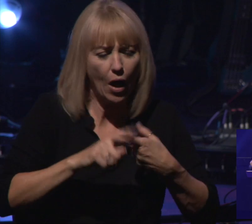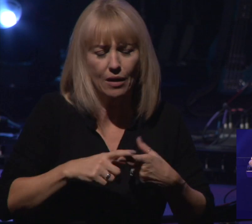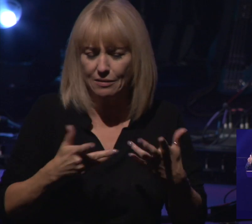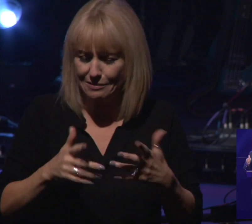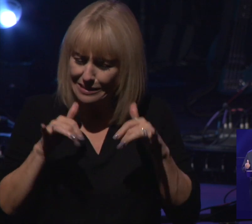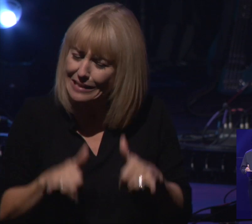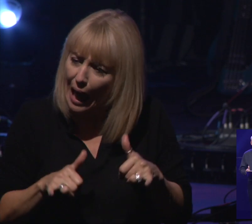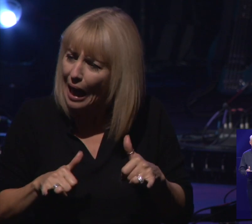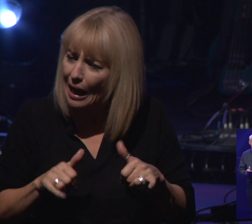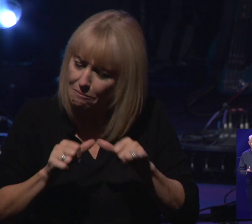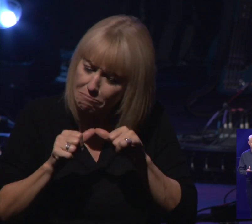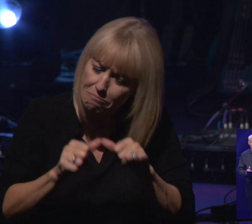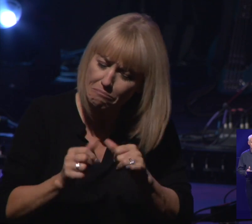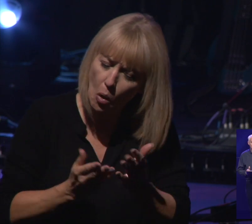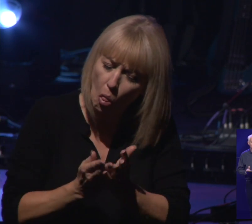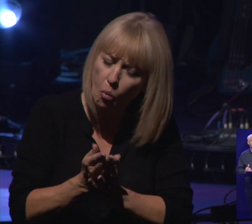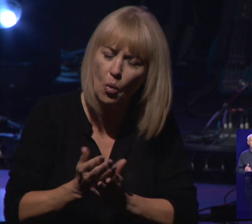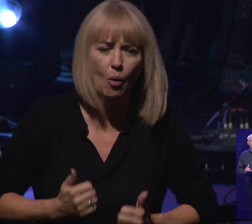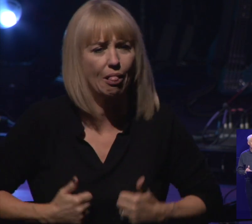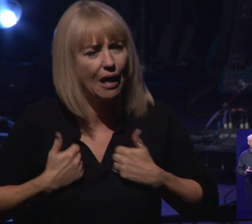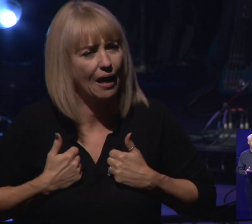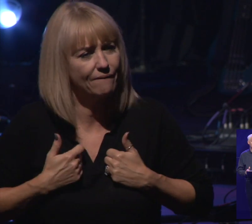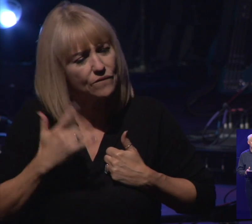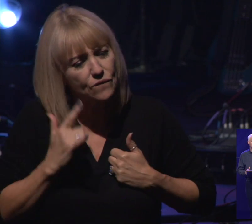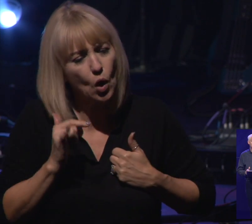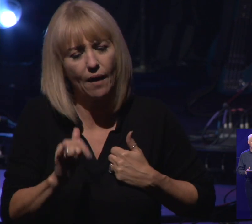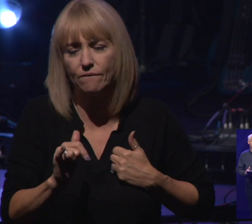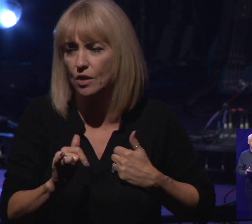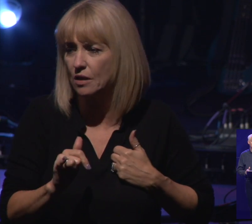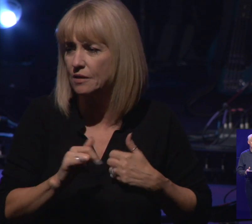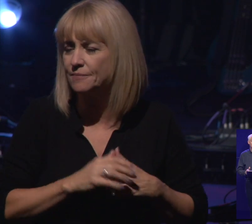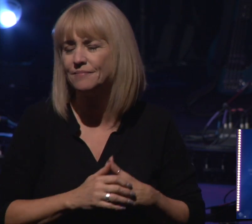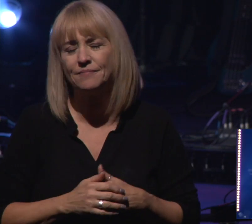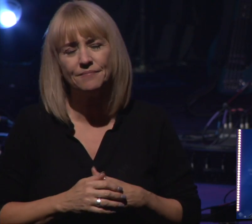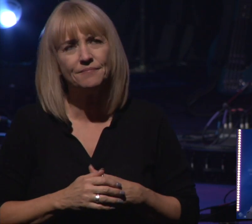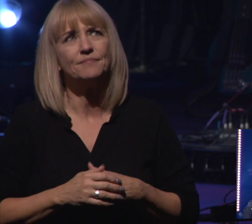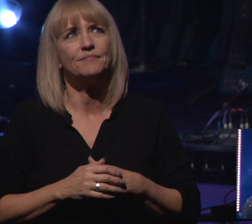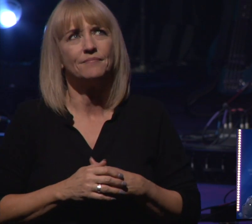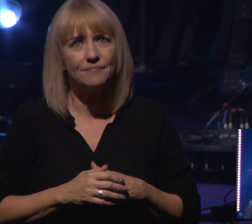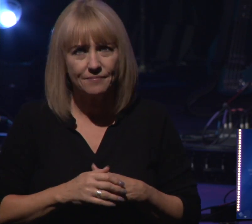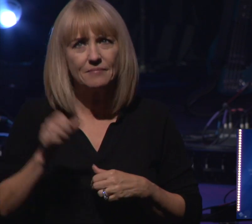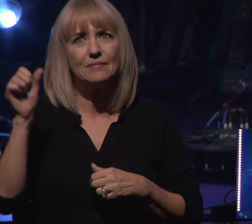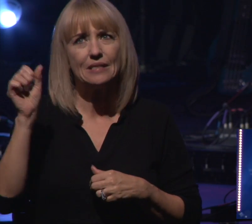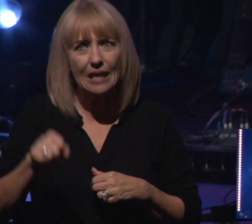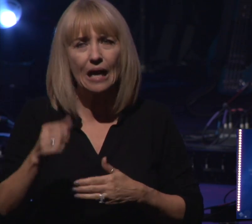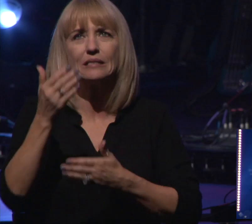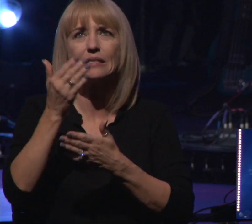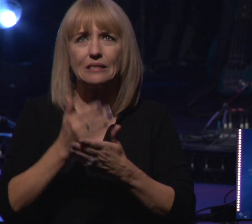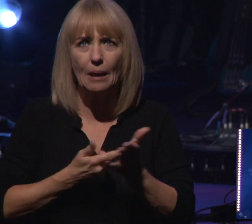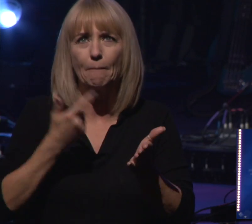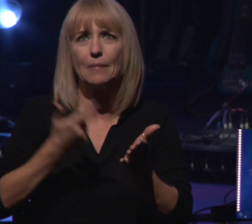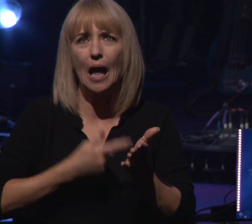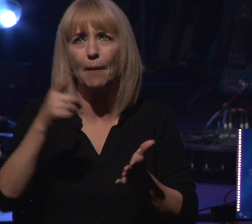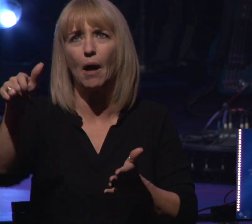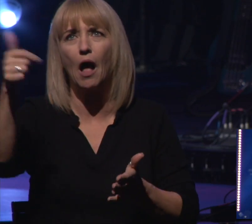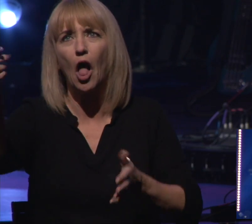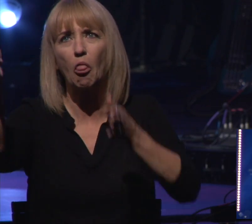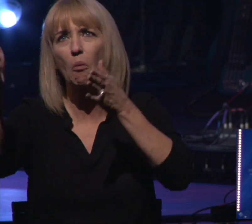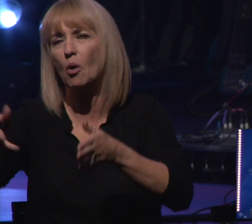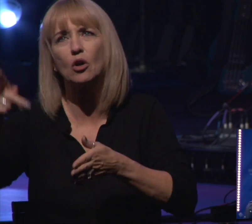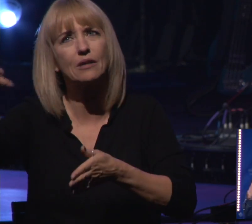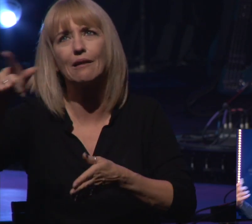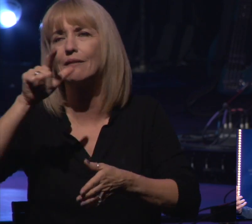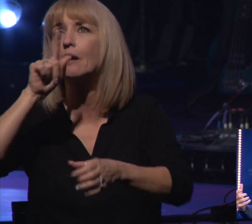through life always. We're not giving up. And again, some of you have been ripped apart because the other person